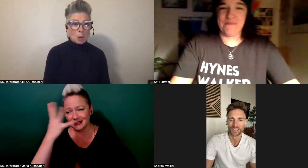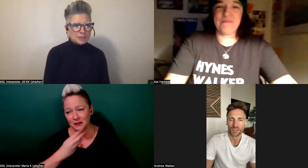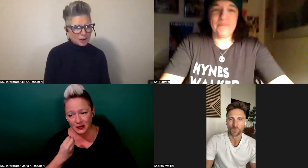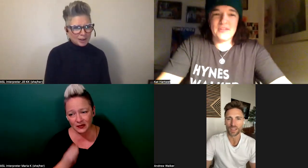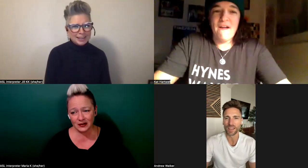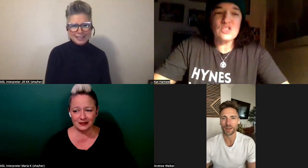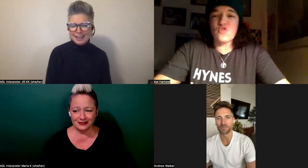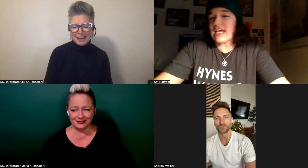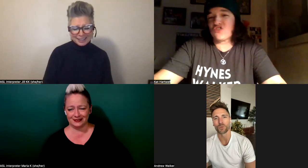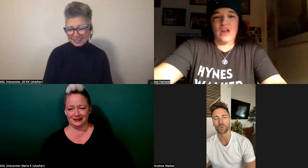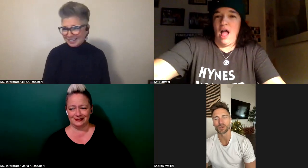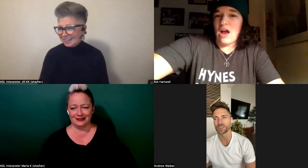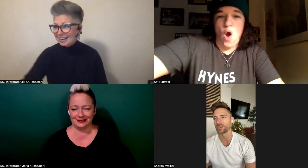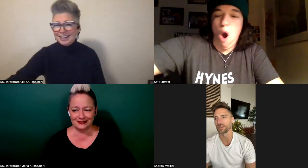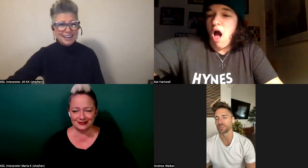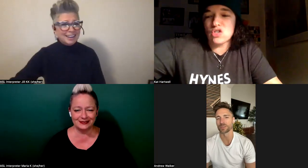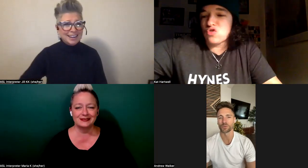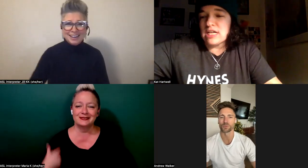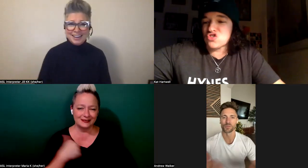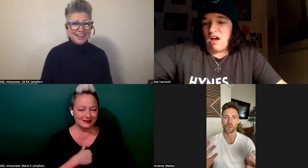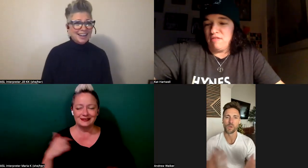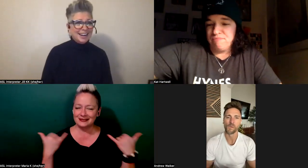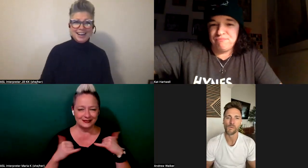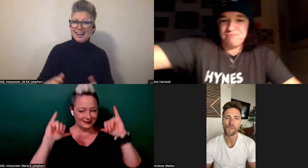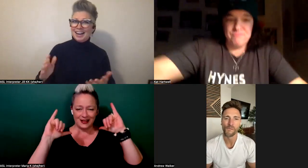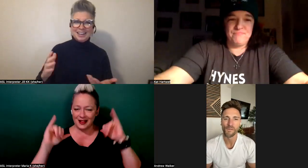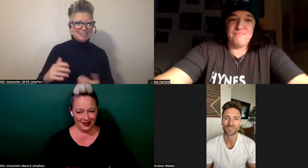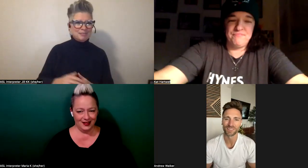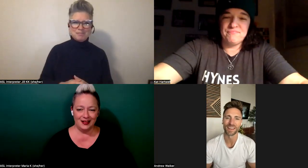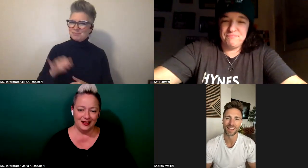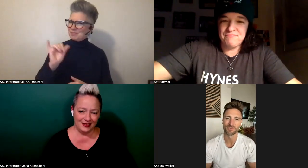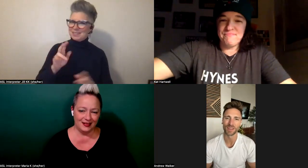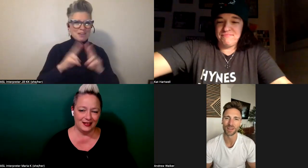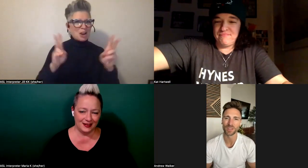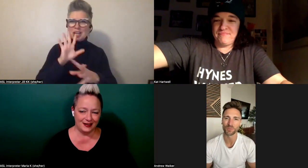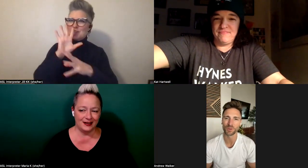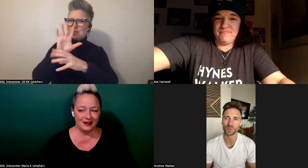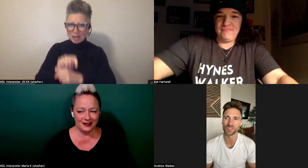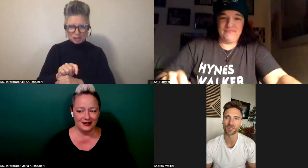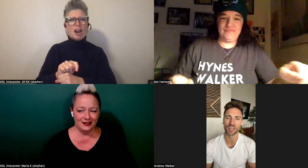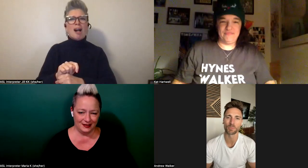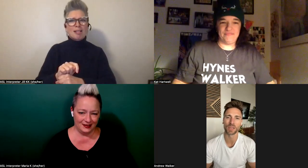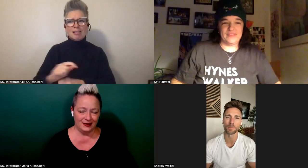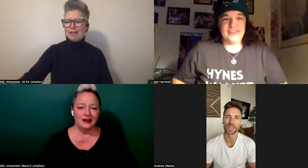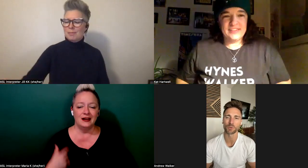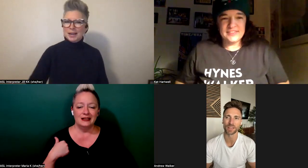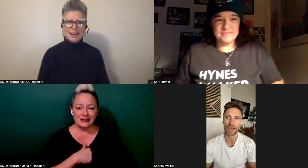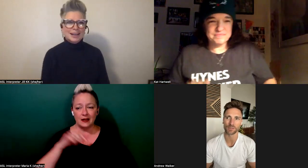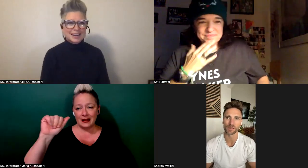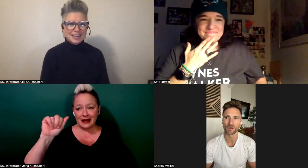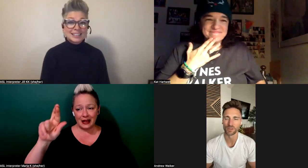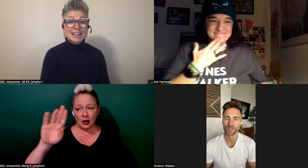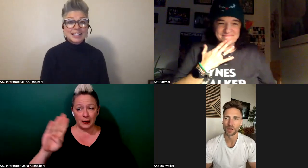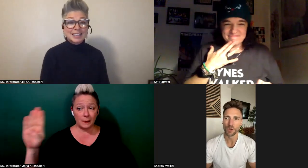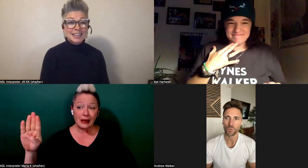beautiful. We're still traditional. Yeah. We're still in an Airbnb right